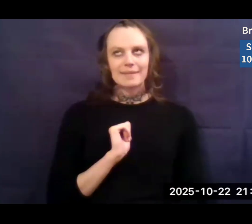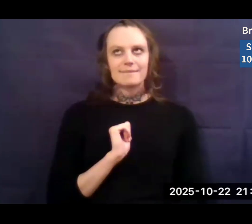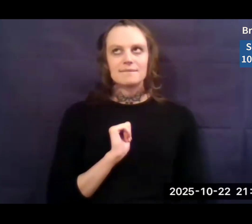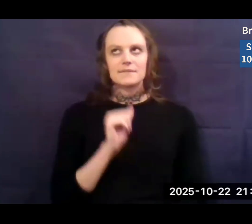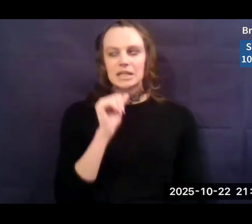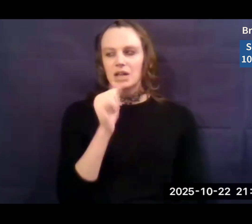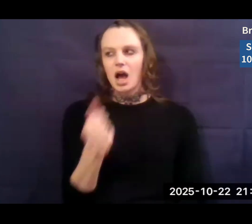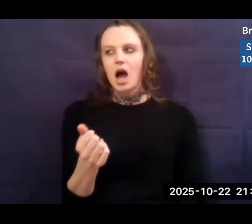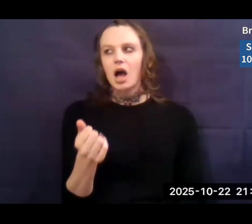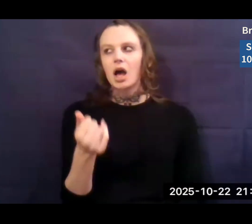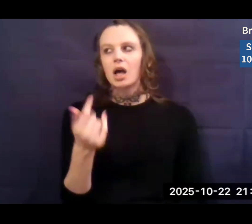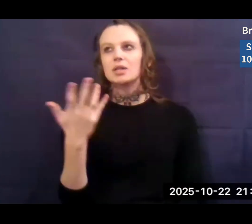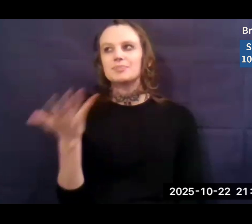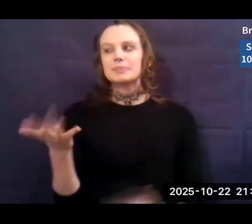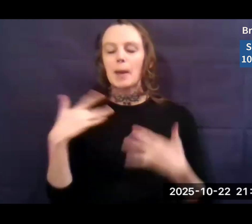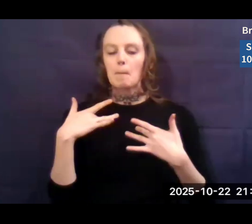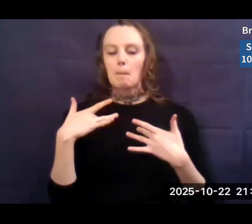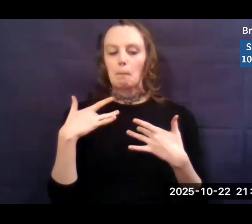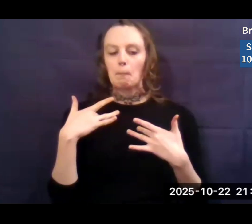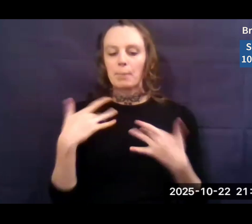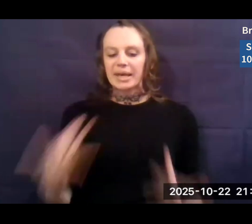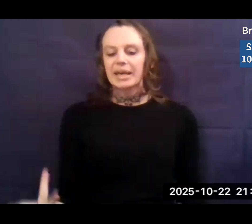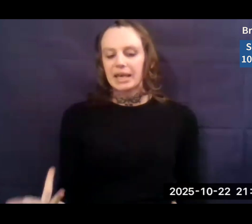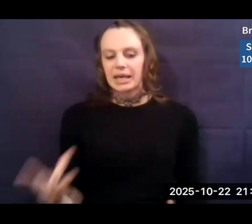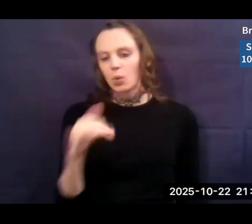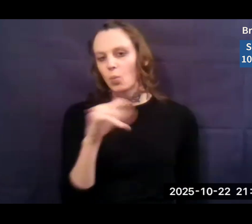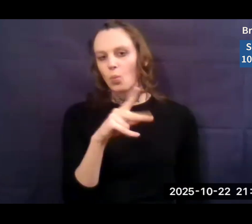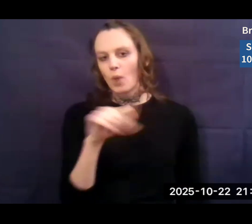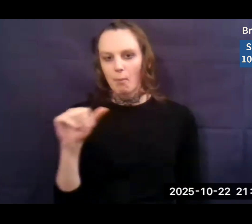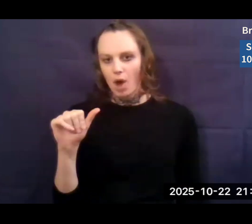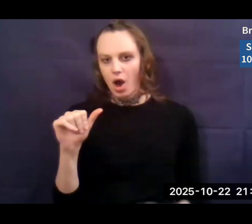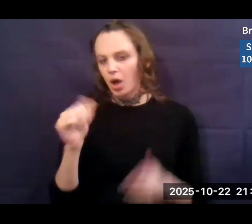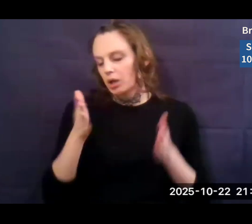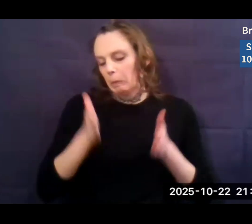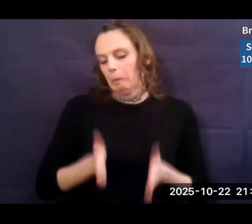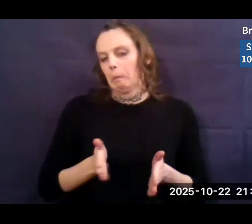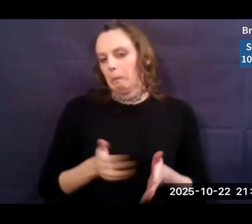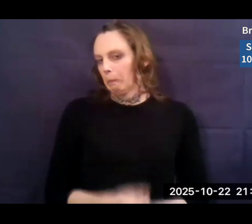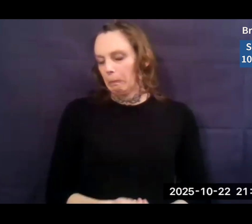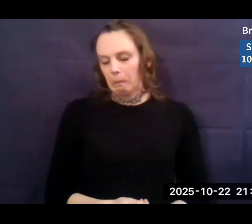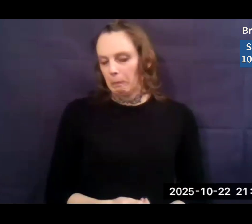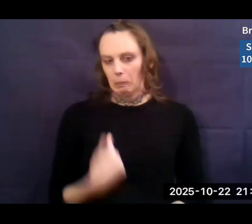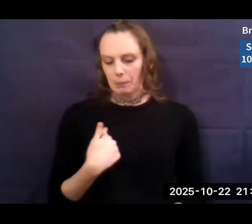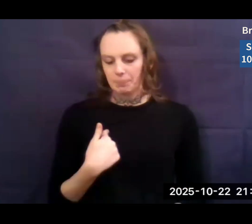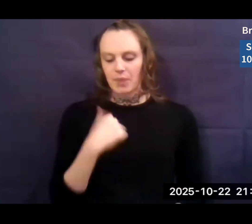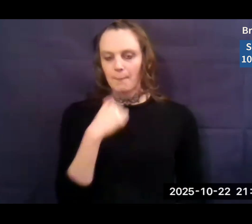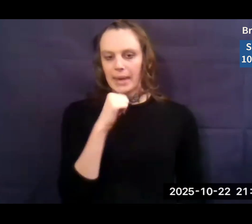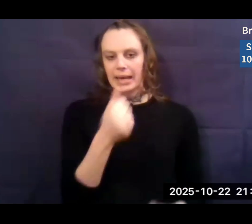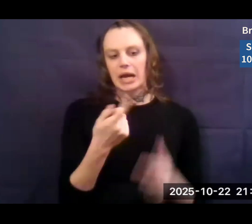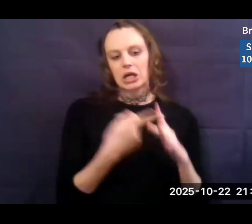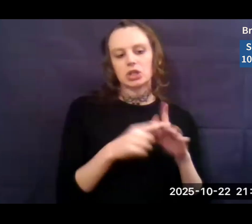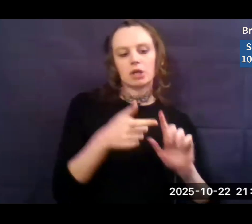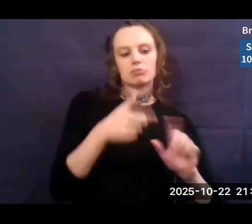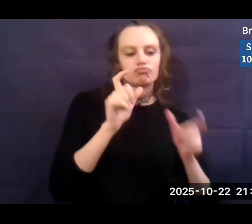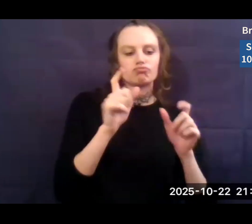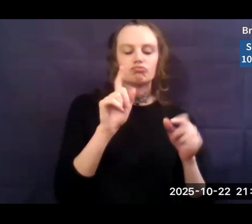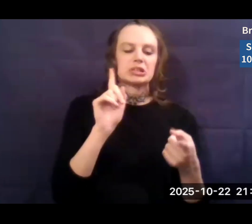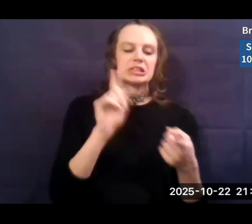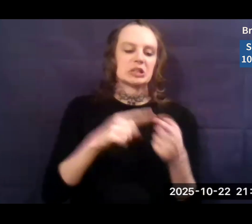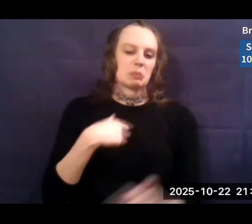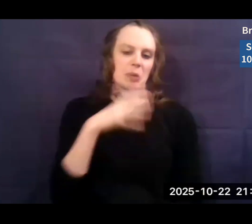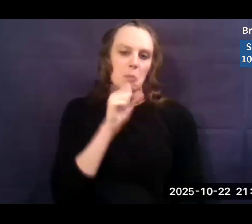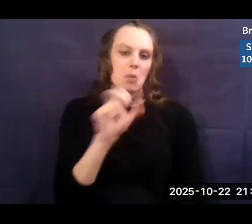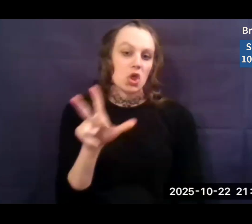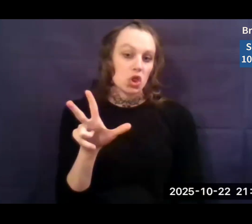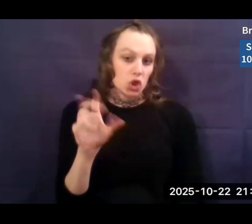typical YPAW person. I didn't start drinking until I was like 30,